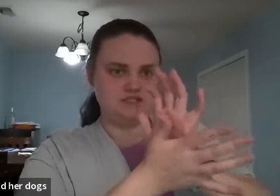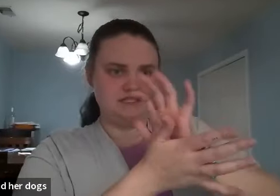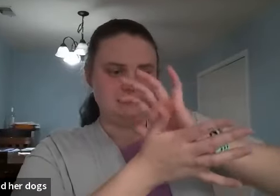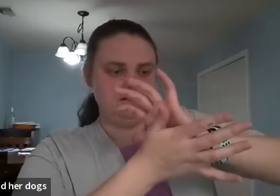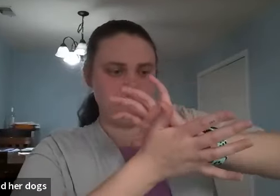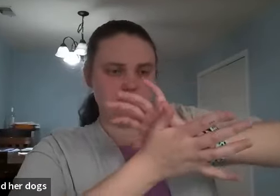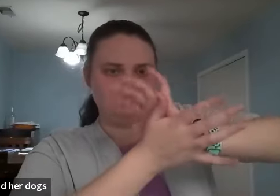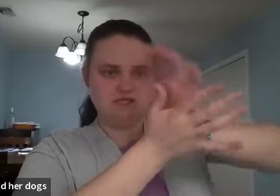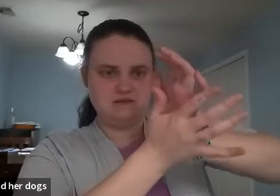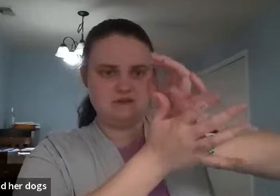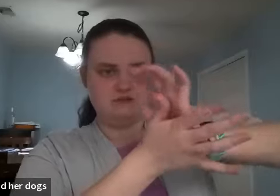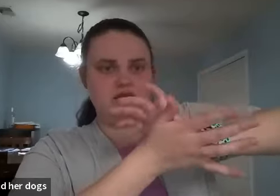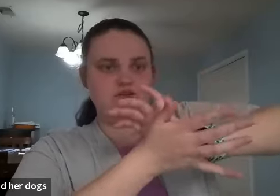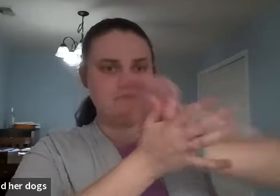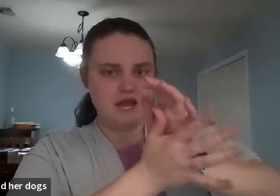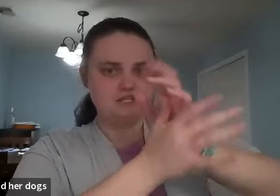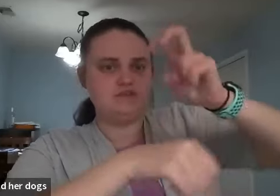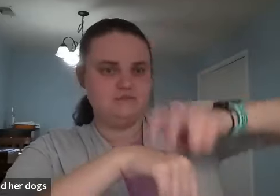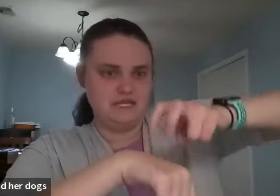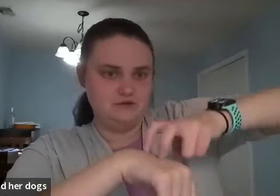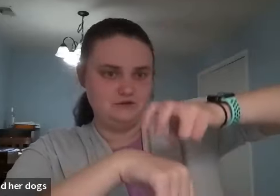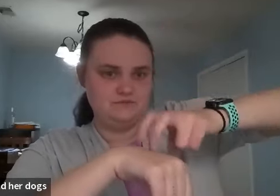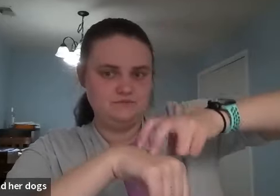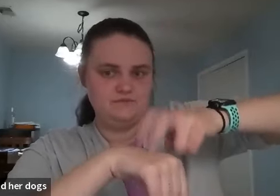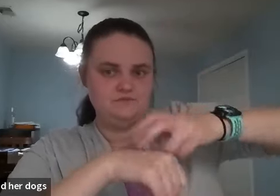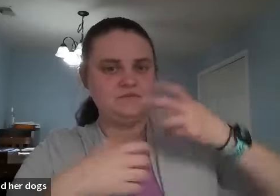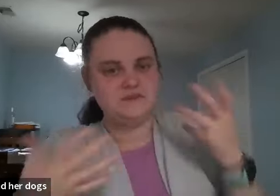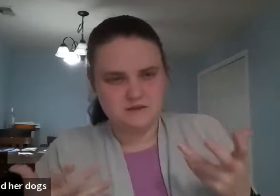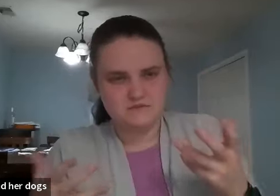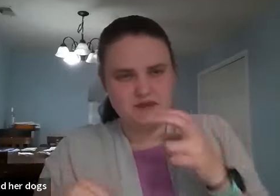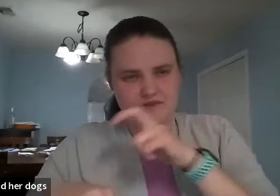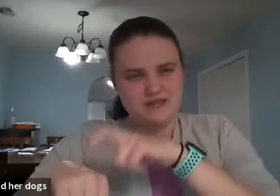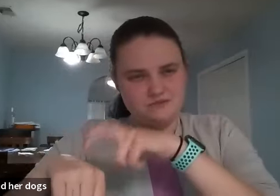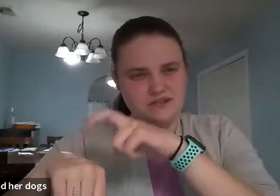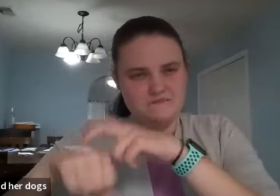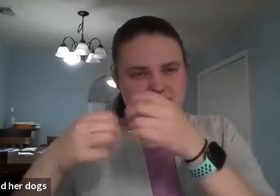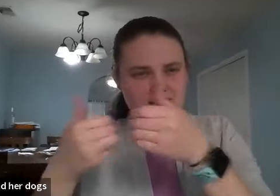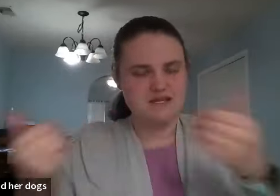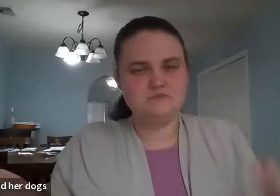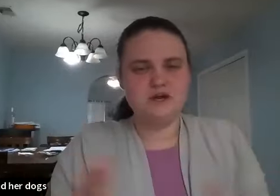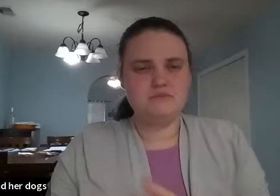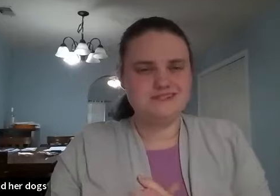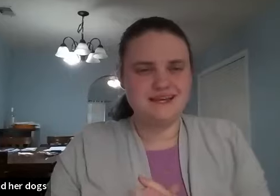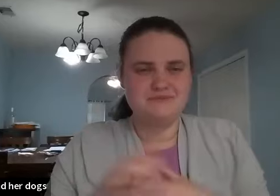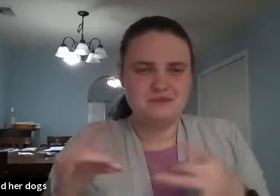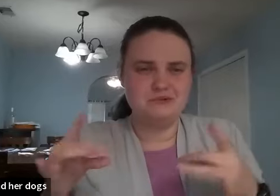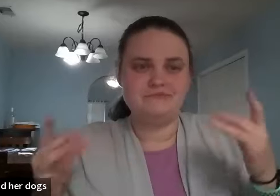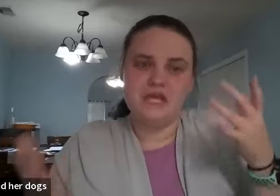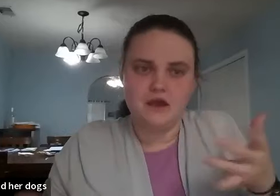It's like kind of like you're squeezing them between your hands. So mashed potatoes, something like that to really emphasize. But most of the time people pick up